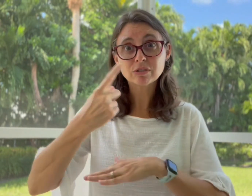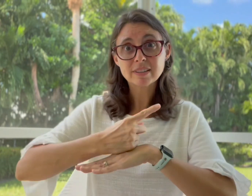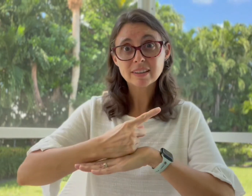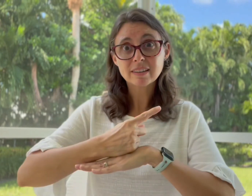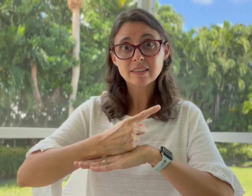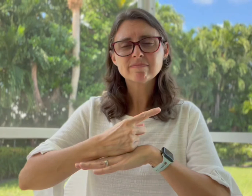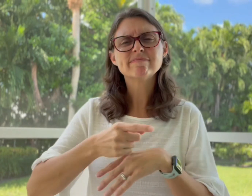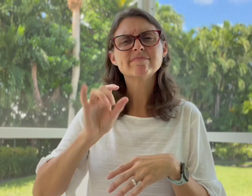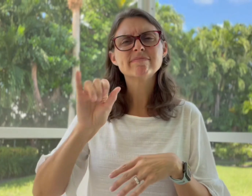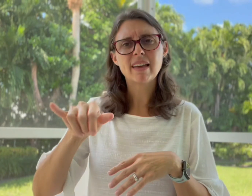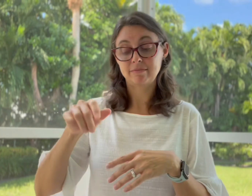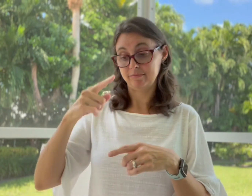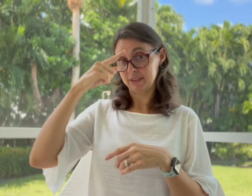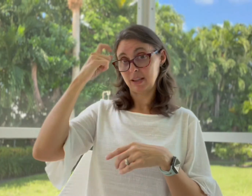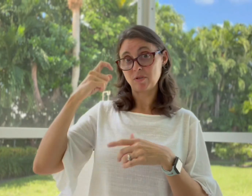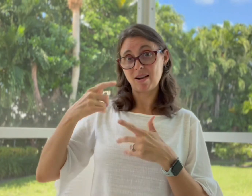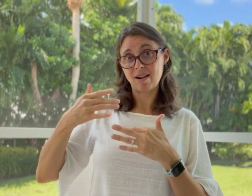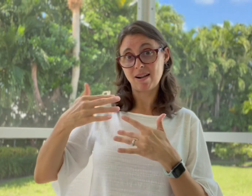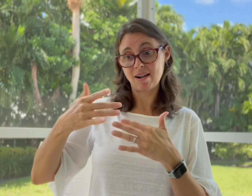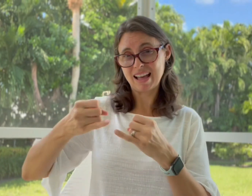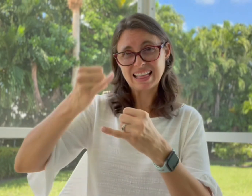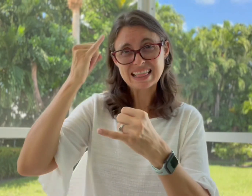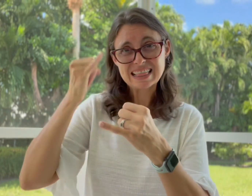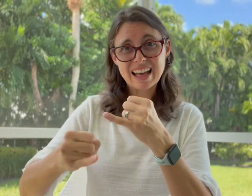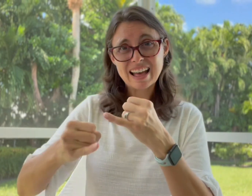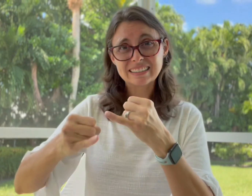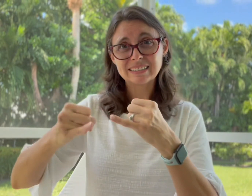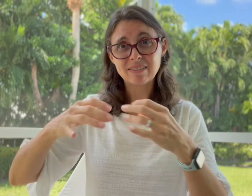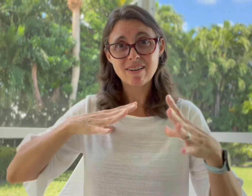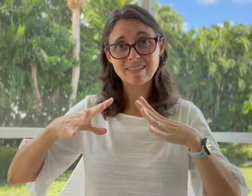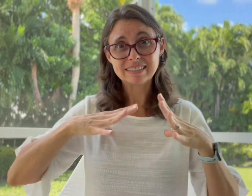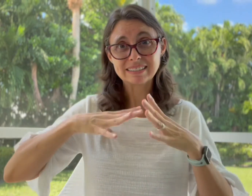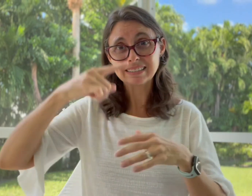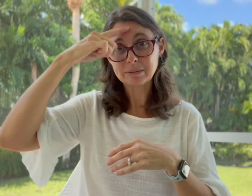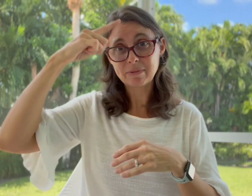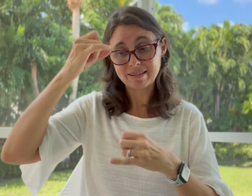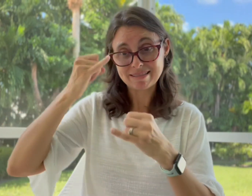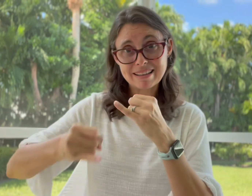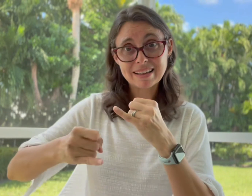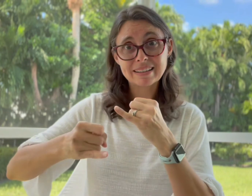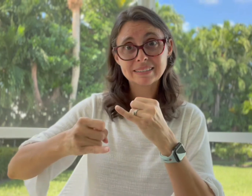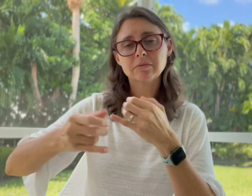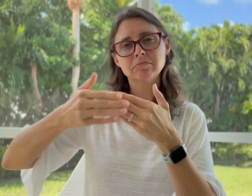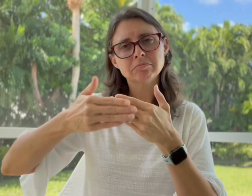Labor Day. After Labor Day, the seasons change to fall and